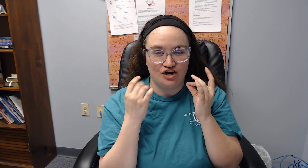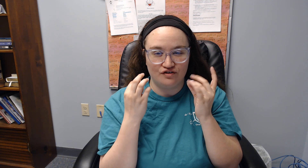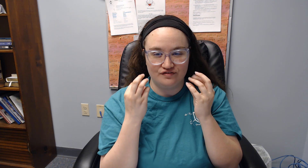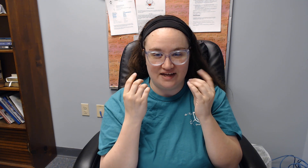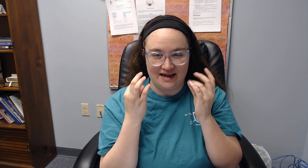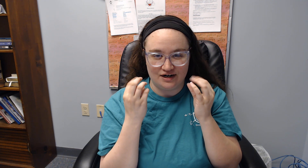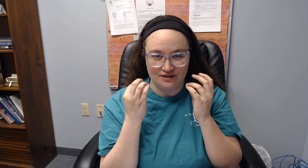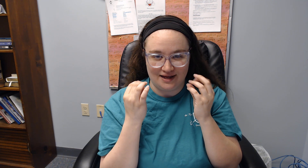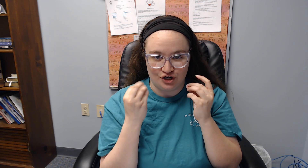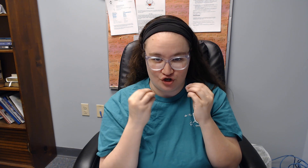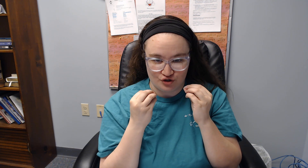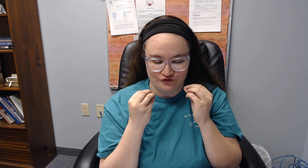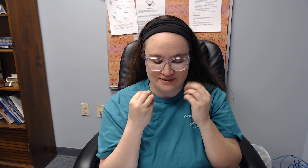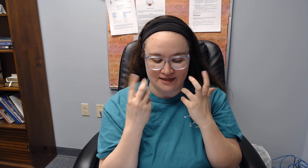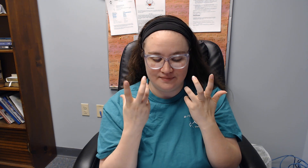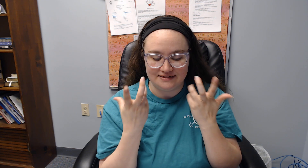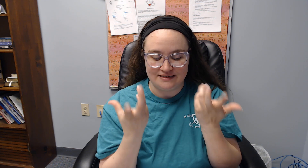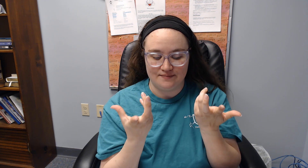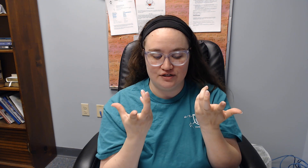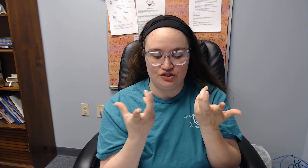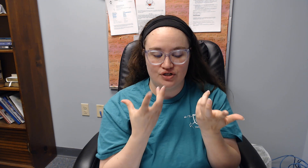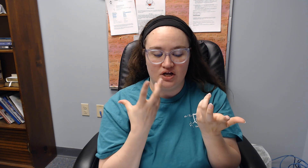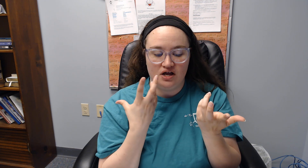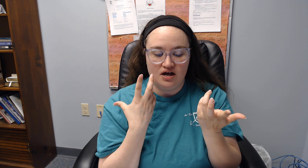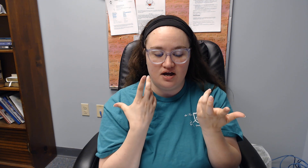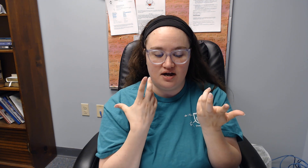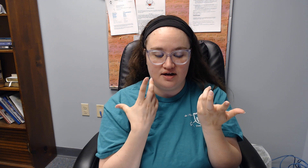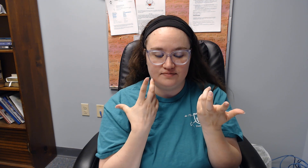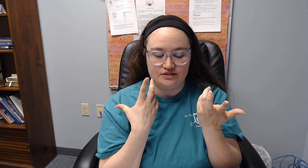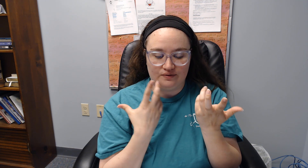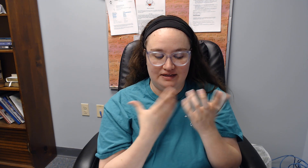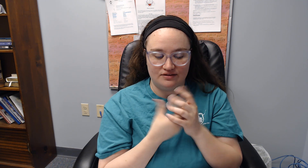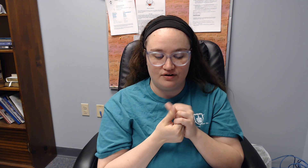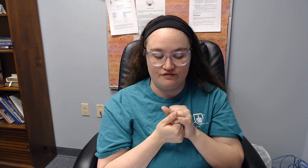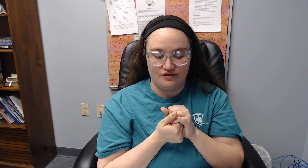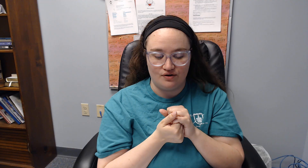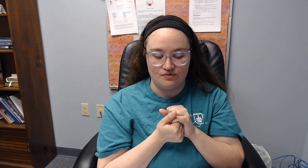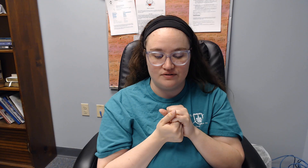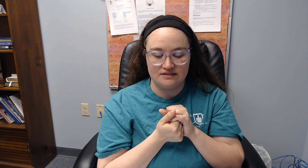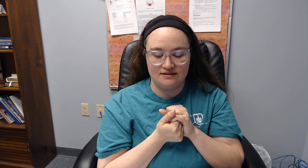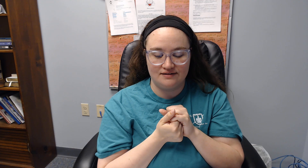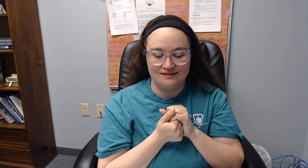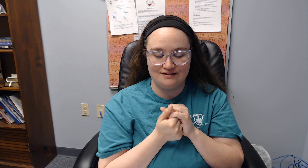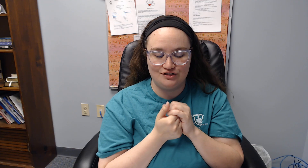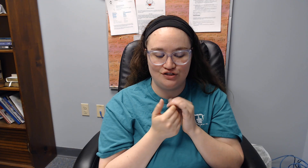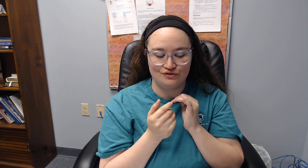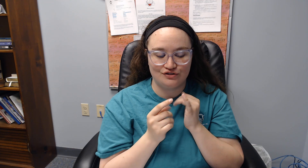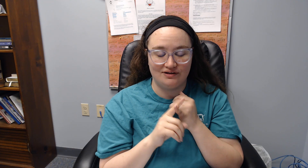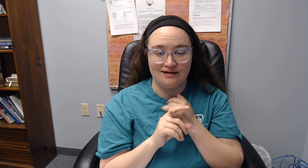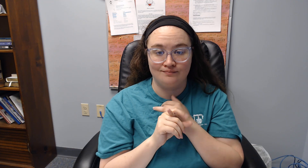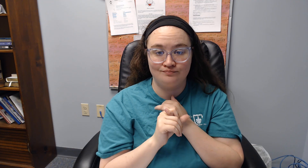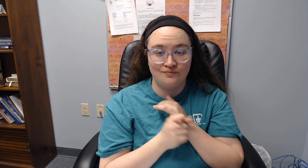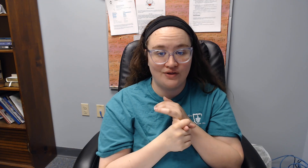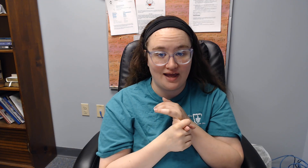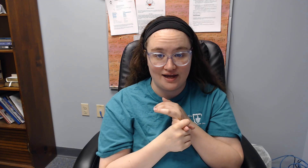the hair-like nerves can be damaged. So either of those, it's usually